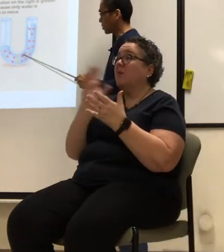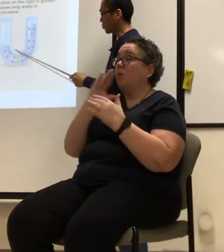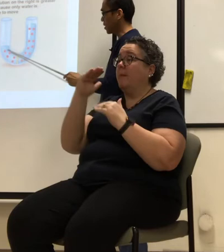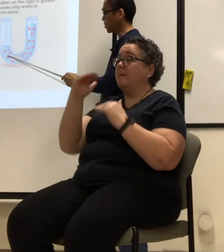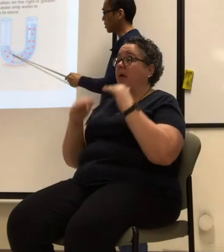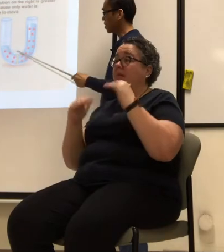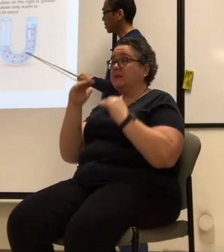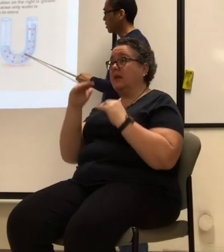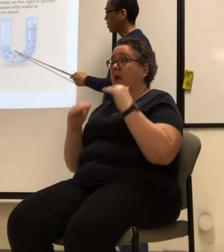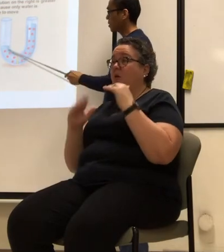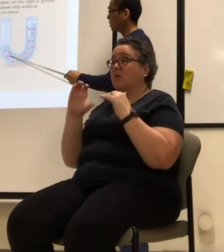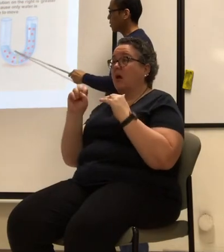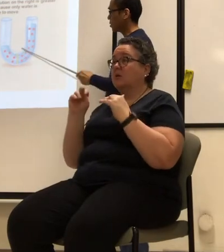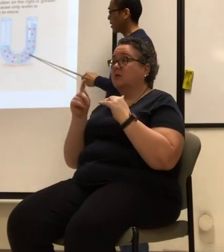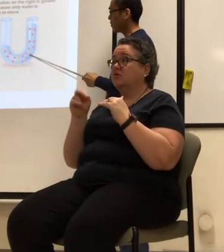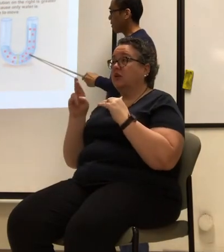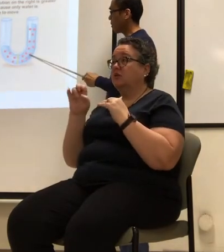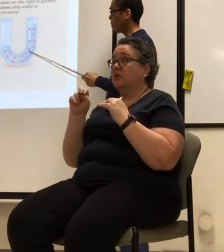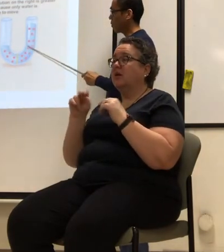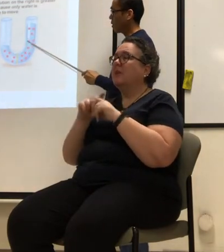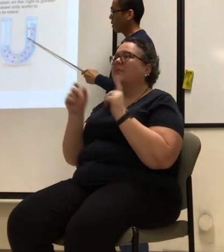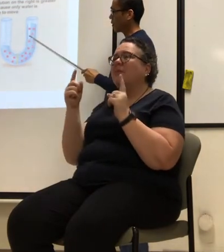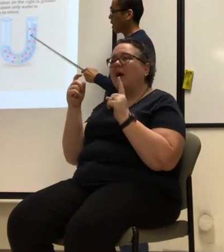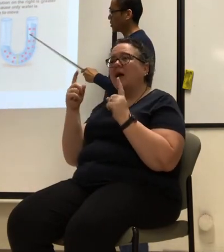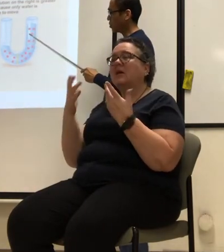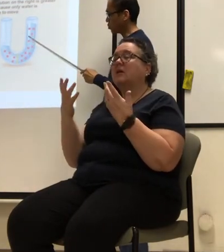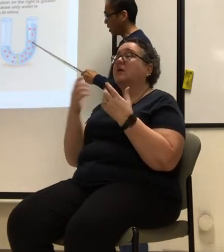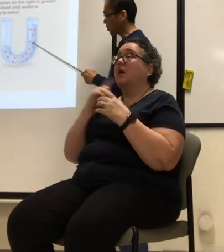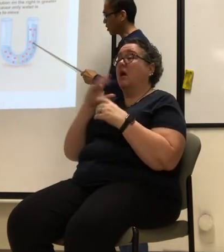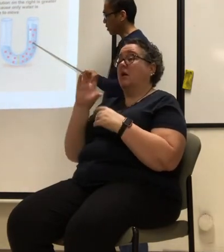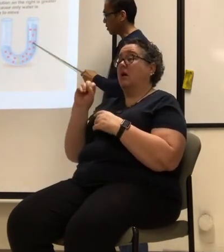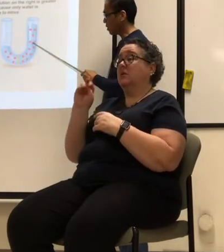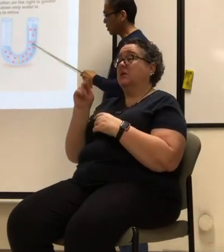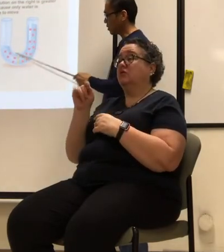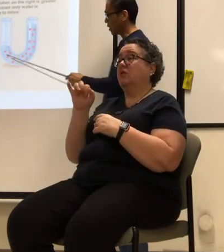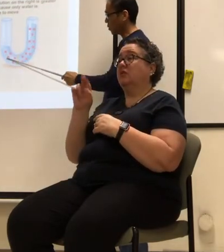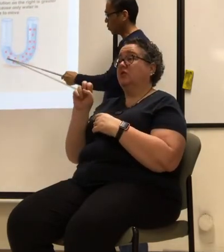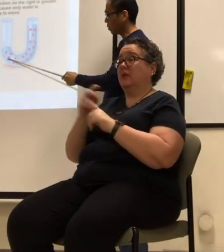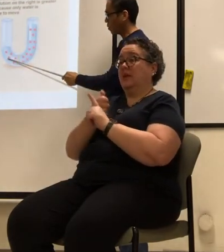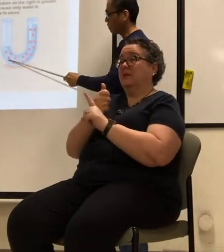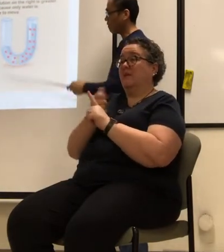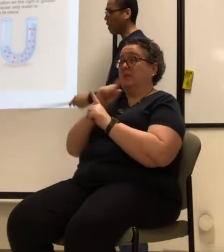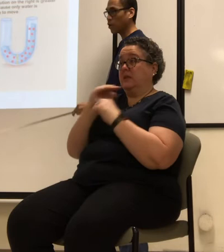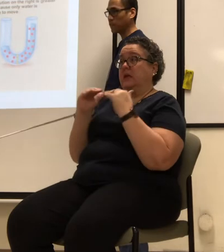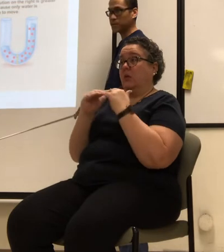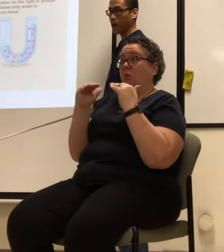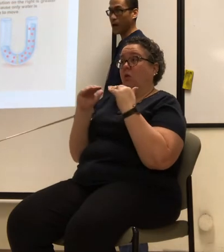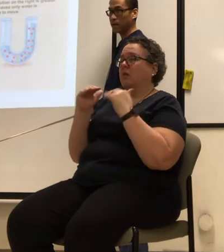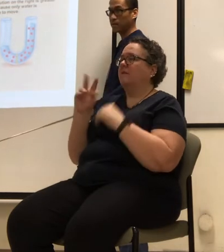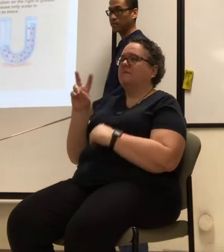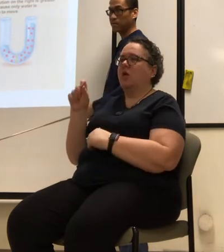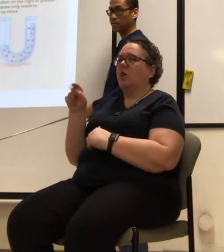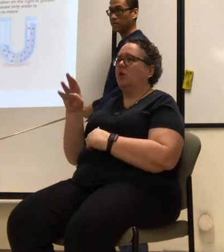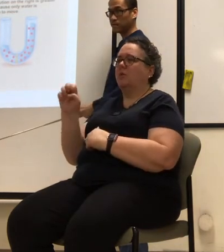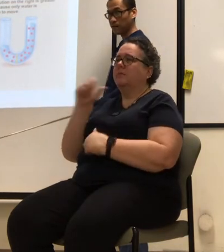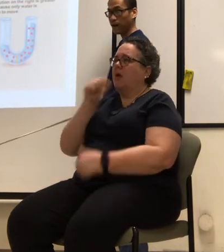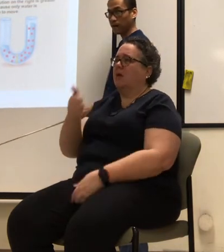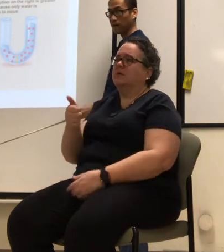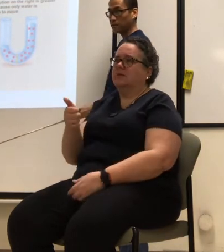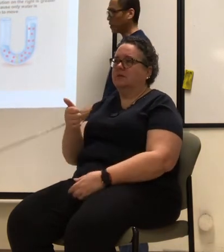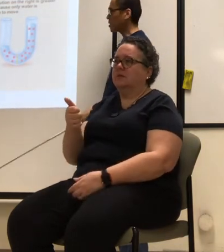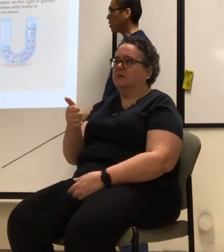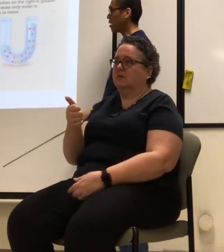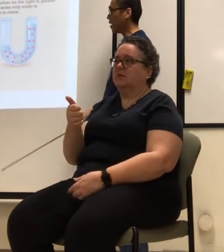the concentration. So even though the concentration is equal, the volume is not.